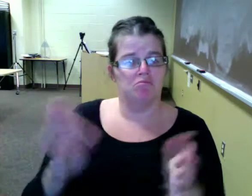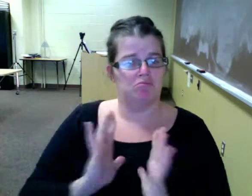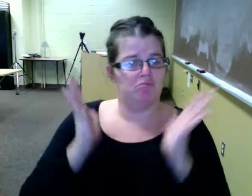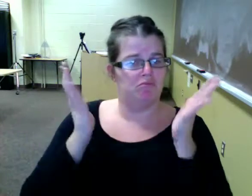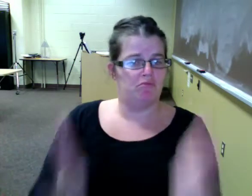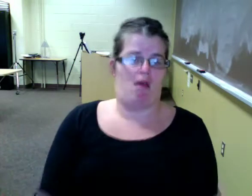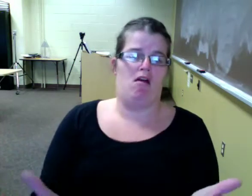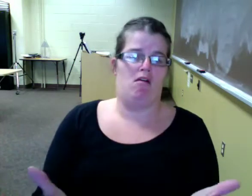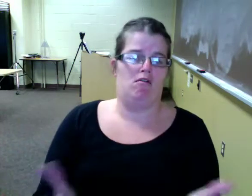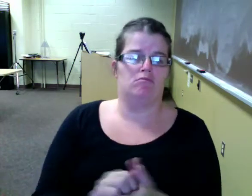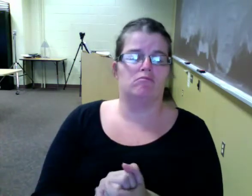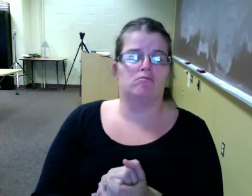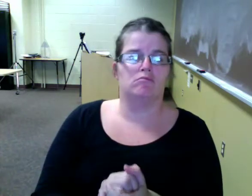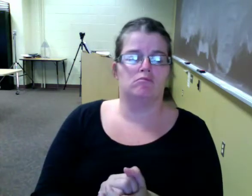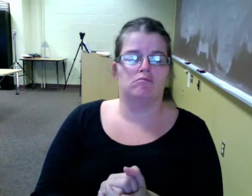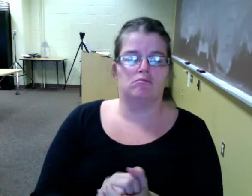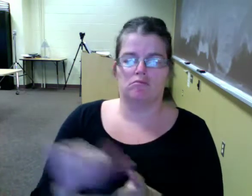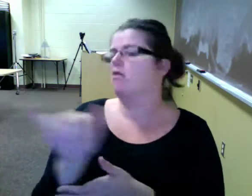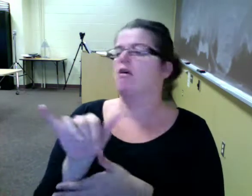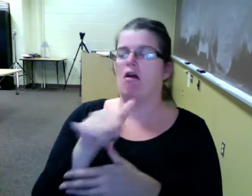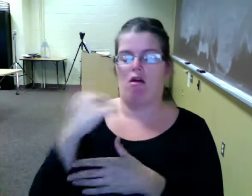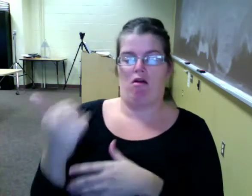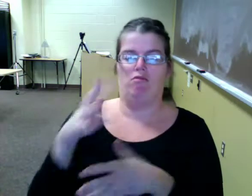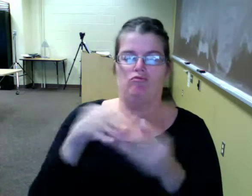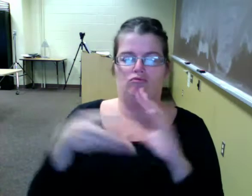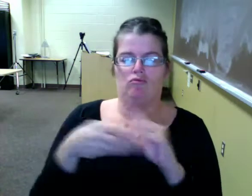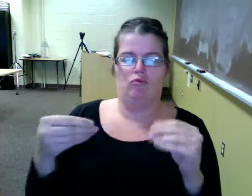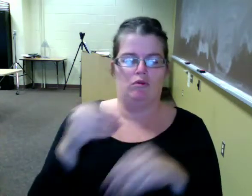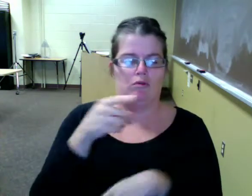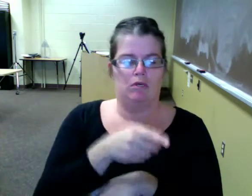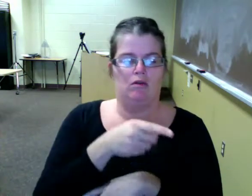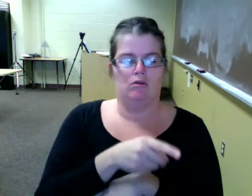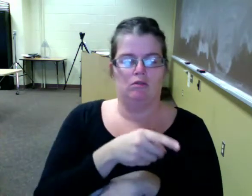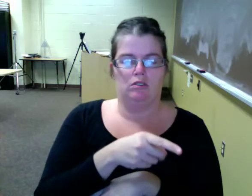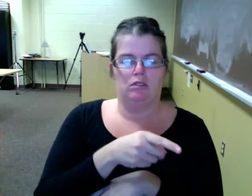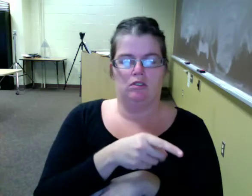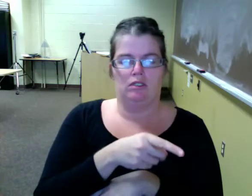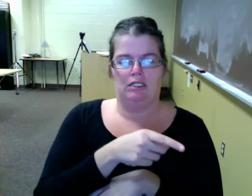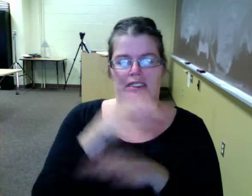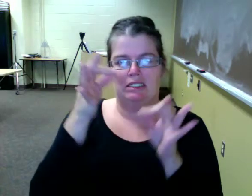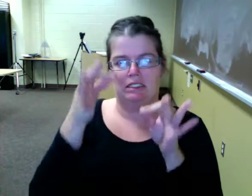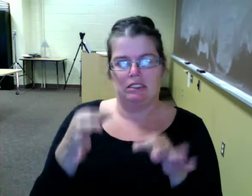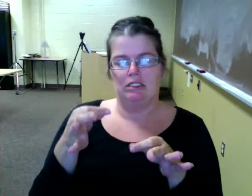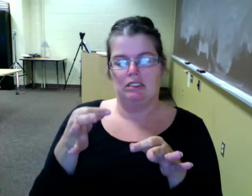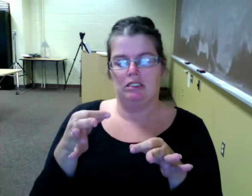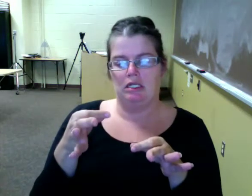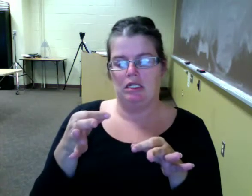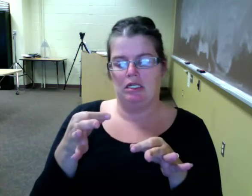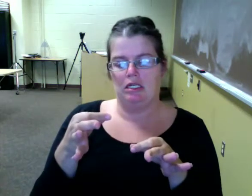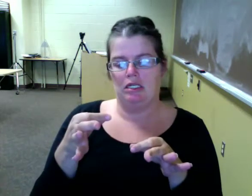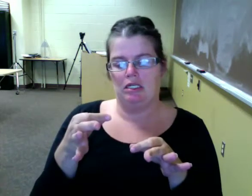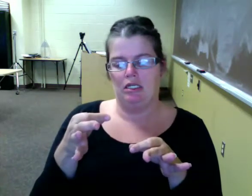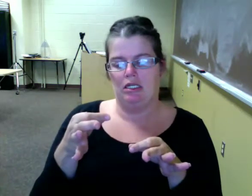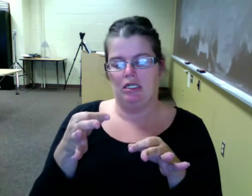Another story about Danny is Danny decided that, well, he had this eye problem, he had this